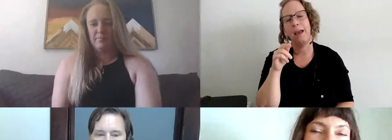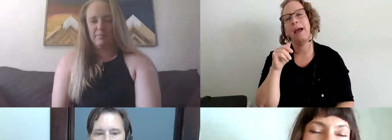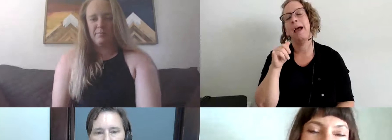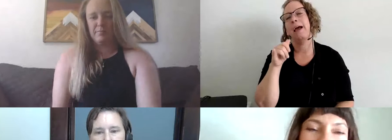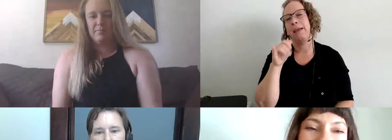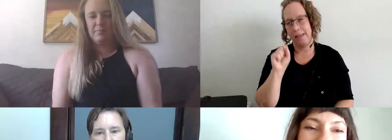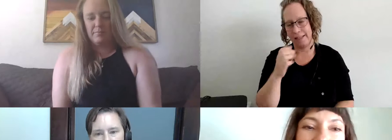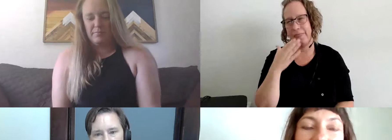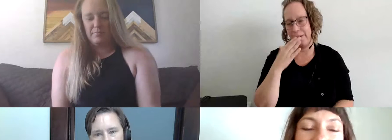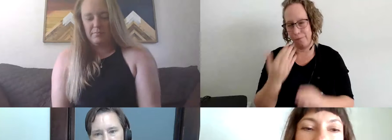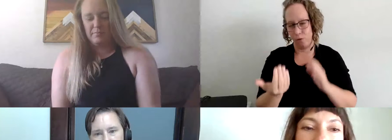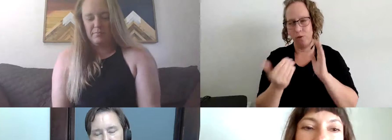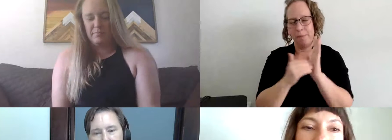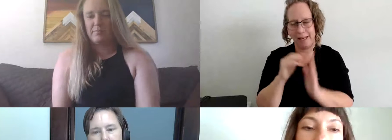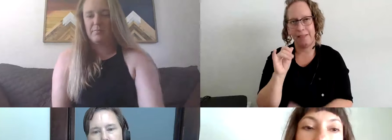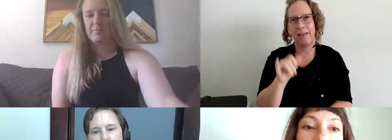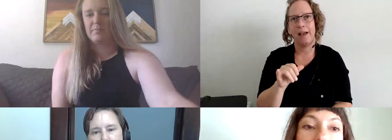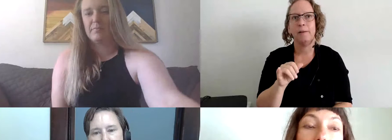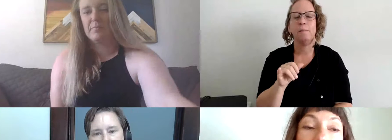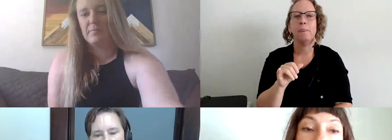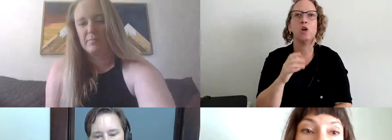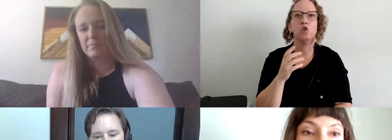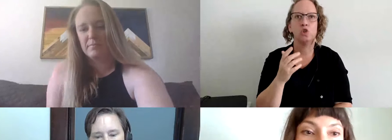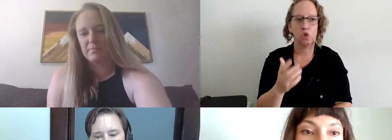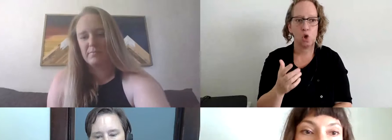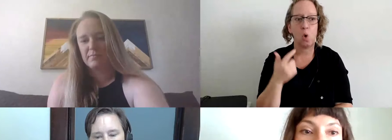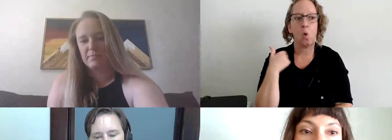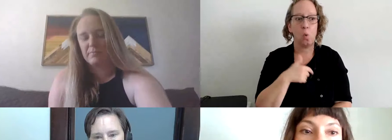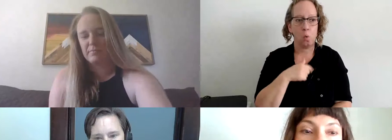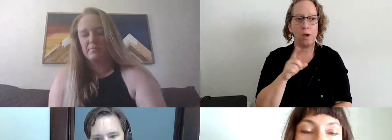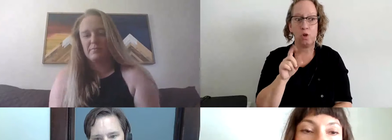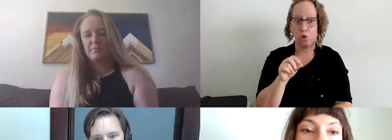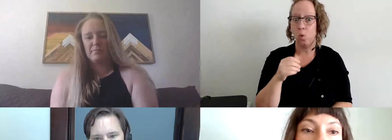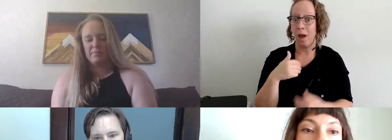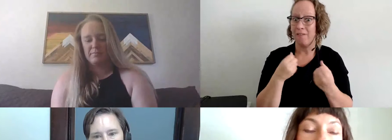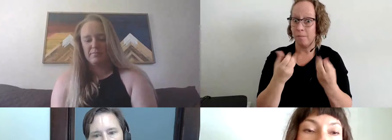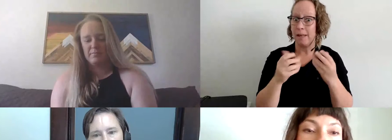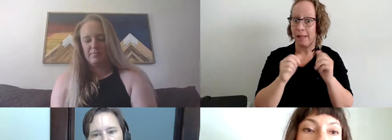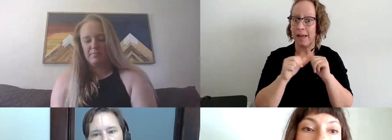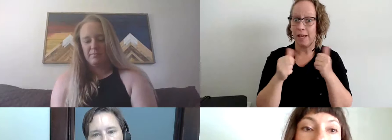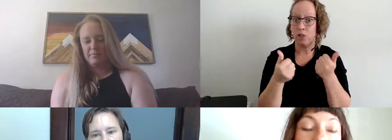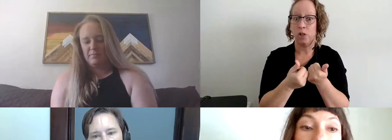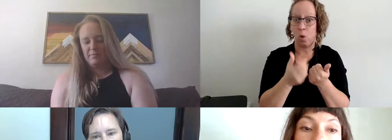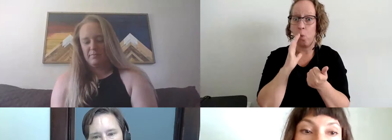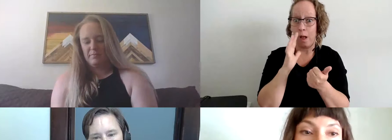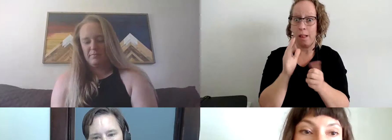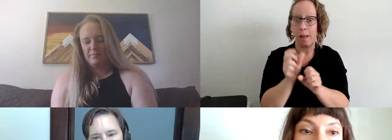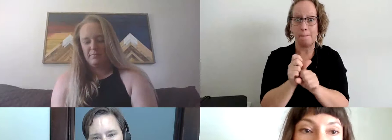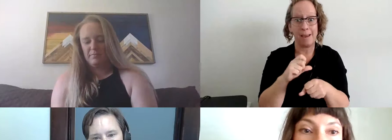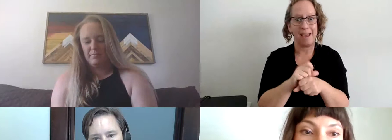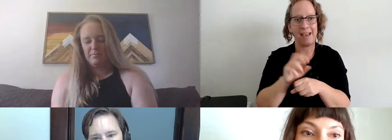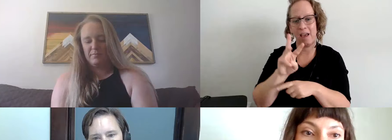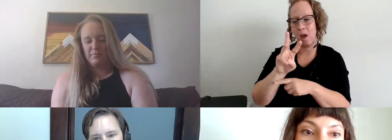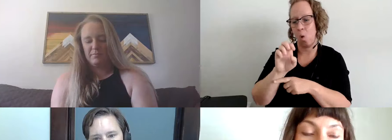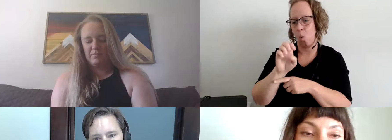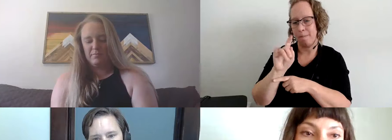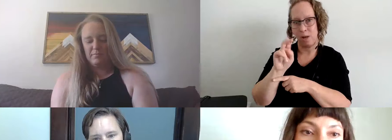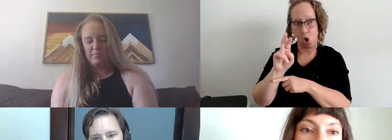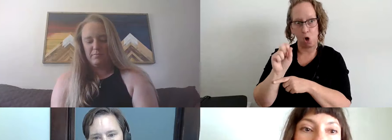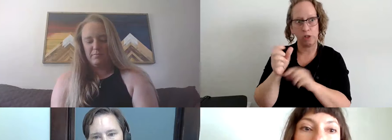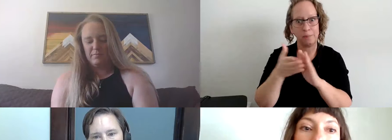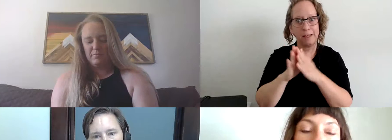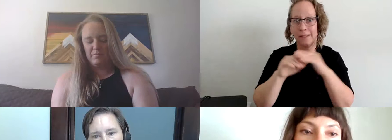Tatiana. Thank you for repeating that. So we do actually have a lot of agencies that will make their webinars